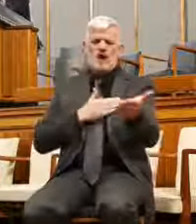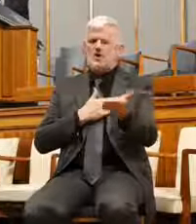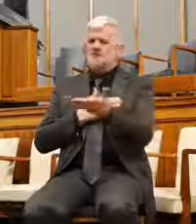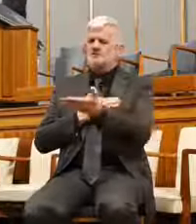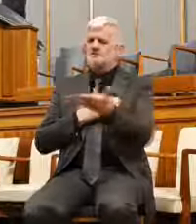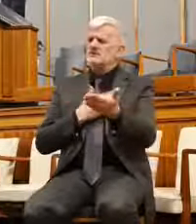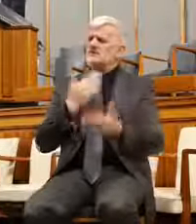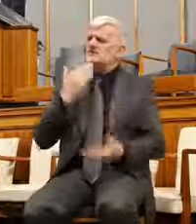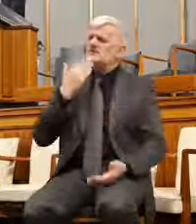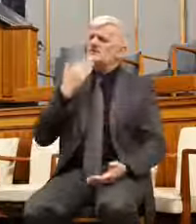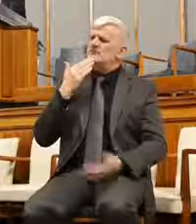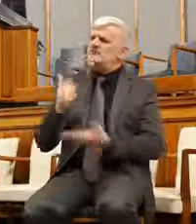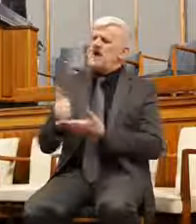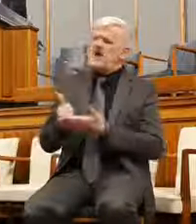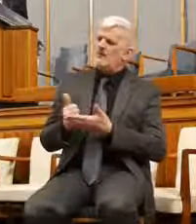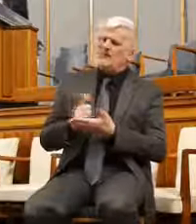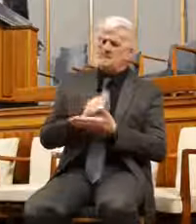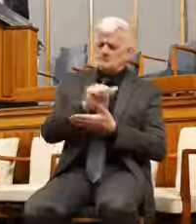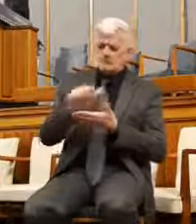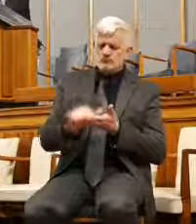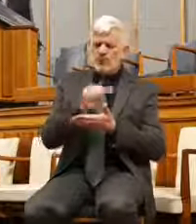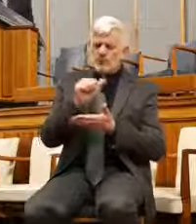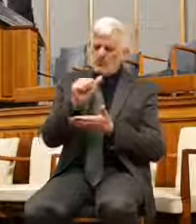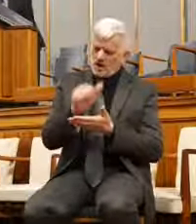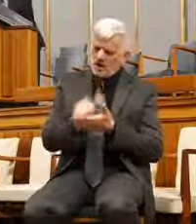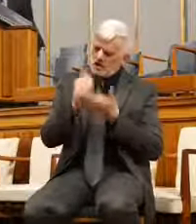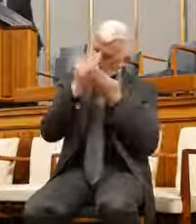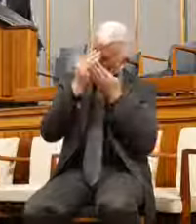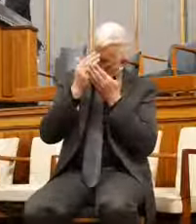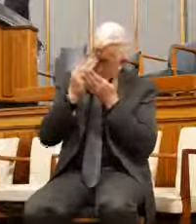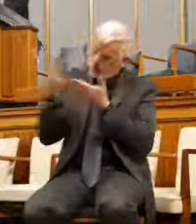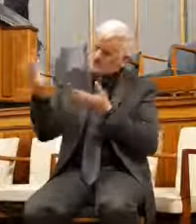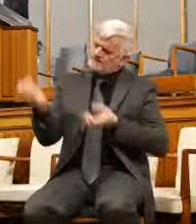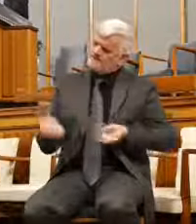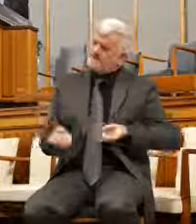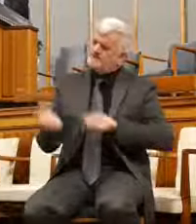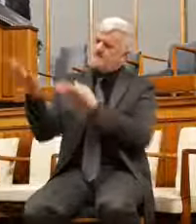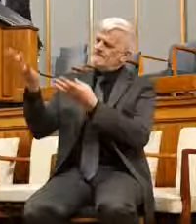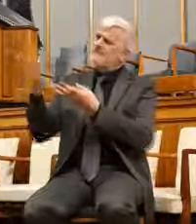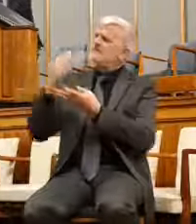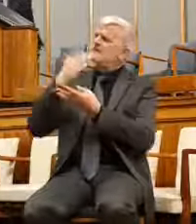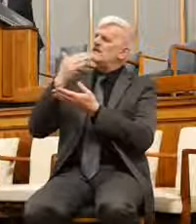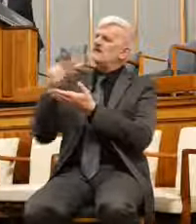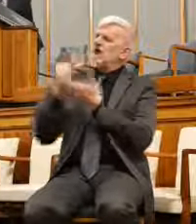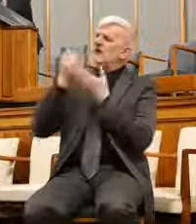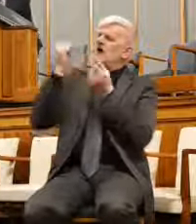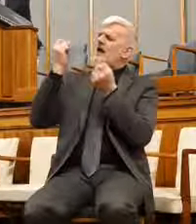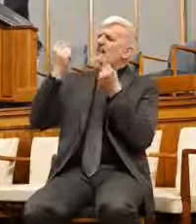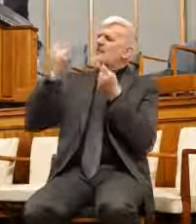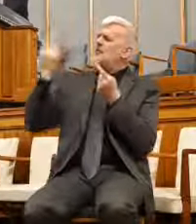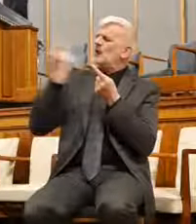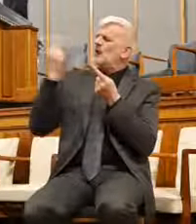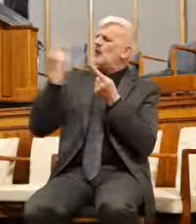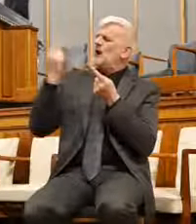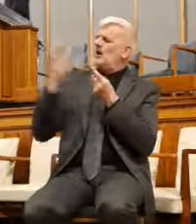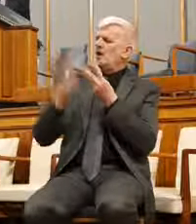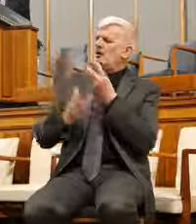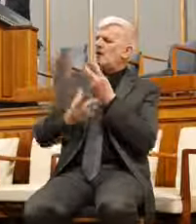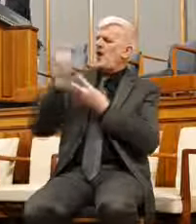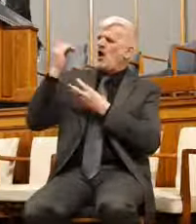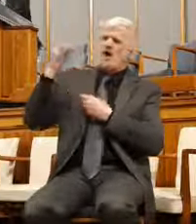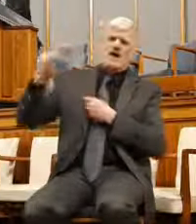render sincere worship, that we may grasp who thou art, the living God, sovereign over all, that